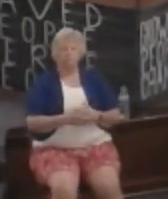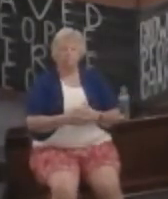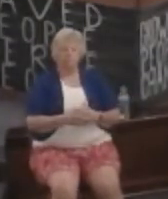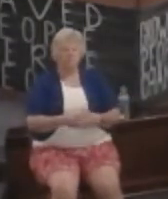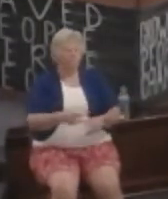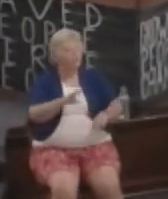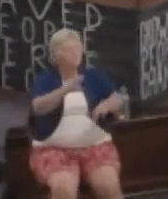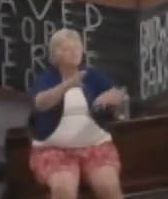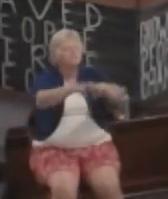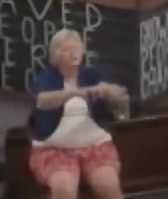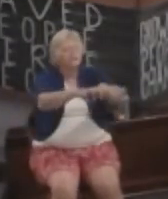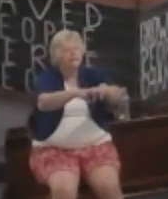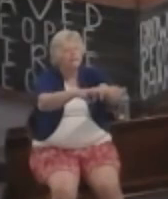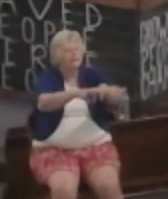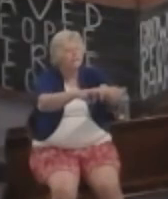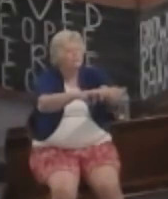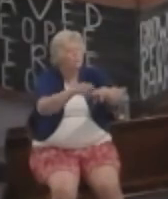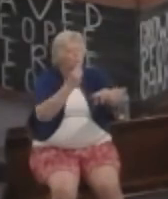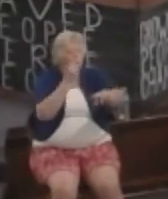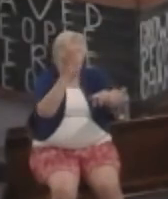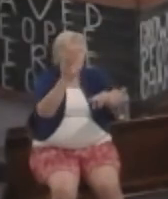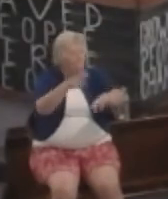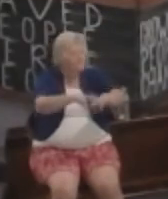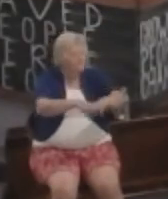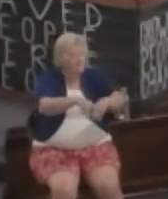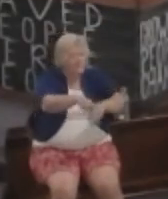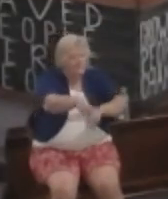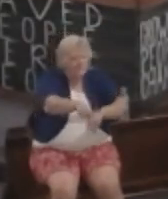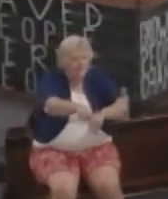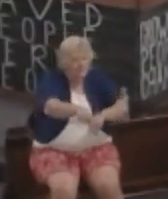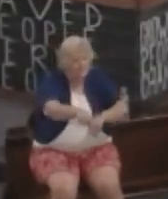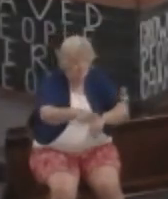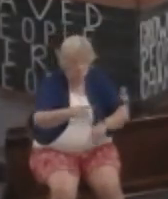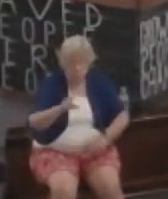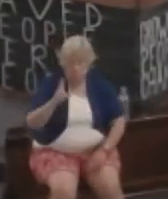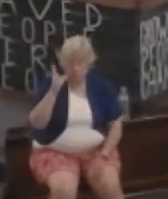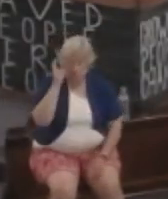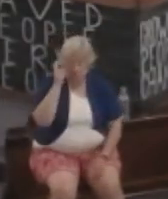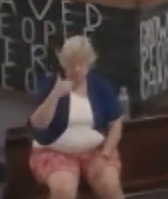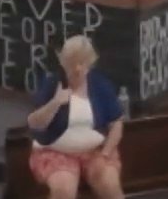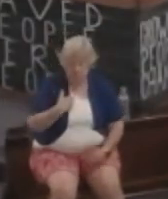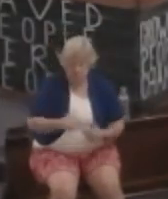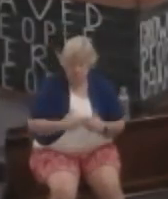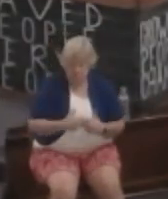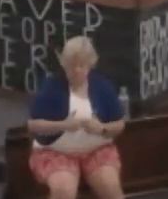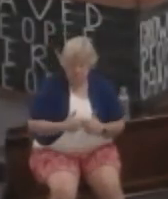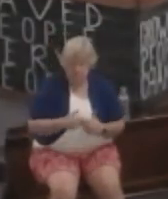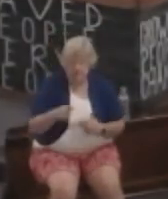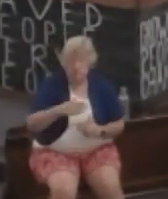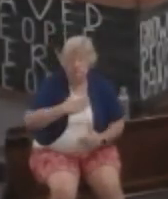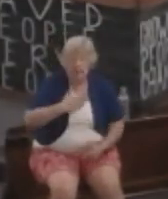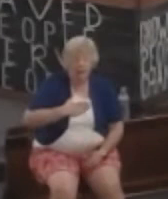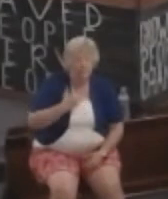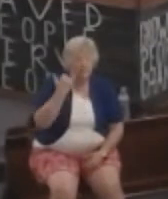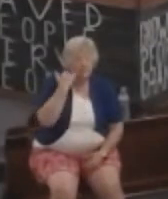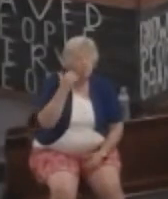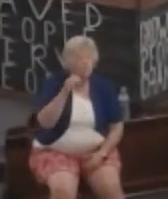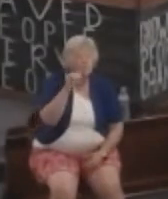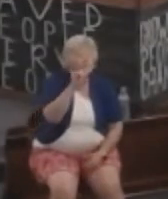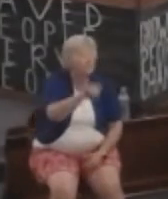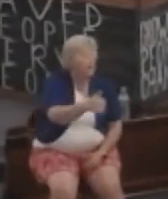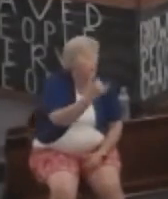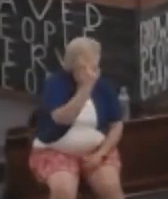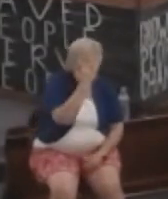Sitting in a pew, Satan got no problem with that. Satan will be perfectly happy if you stay an